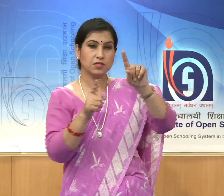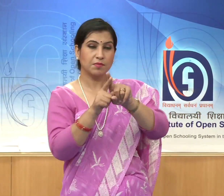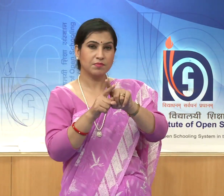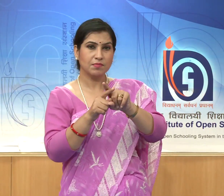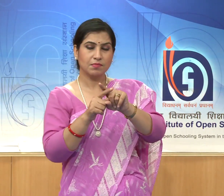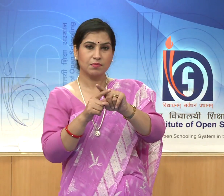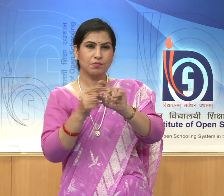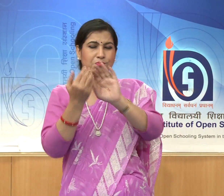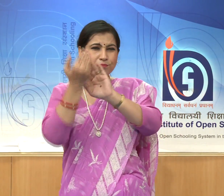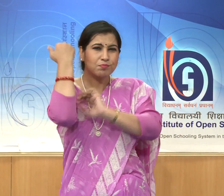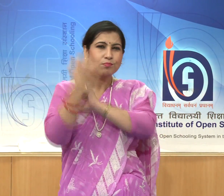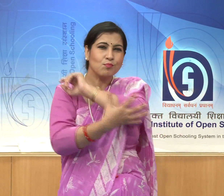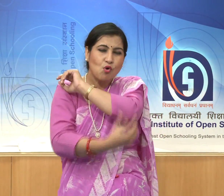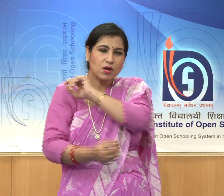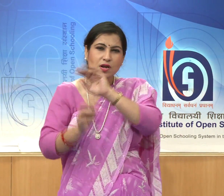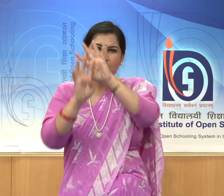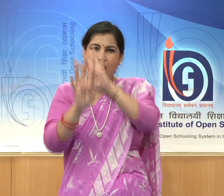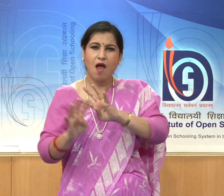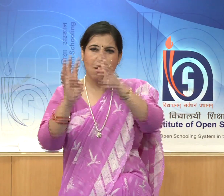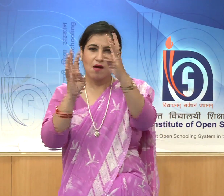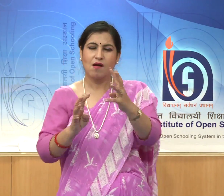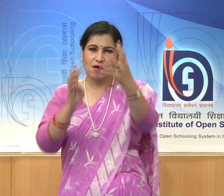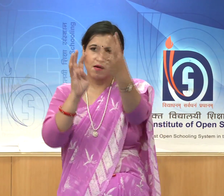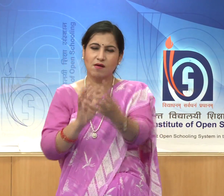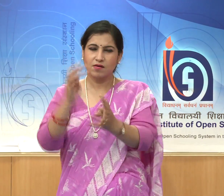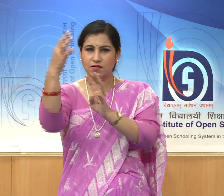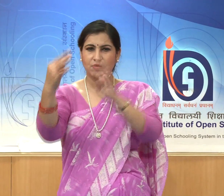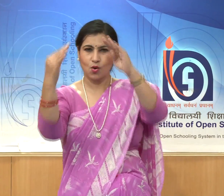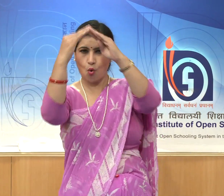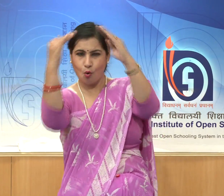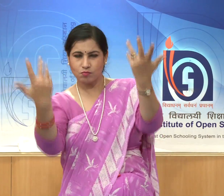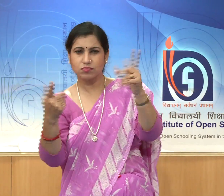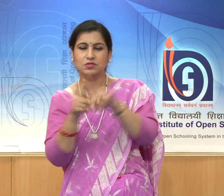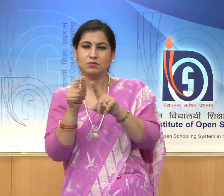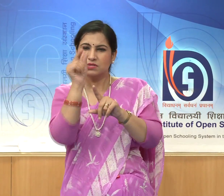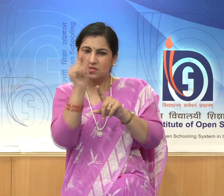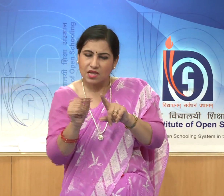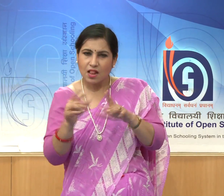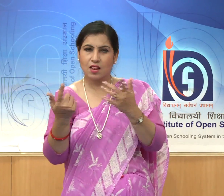thatched hut type in a single or double